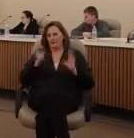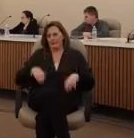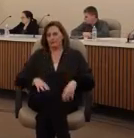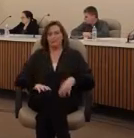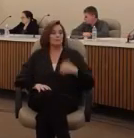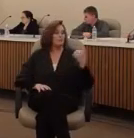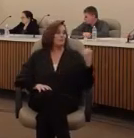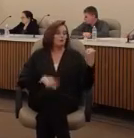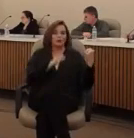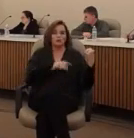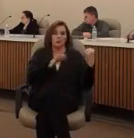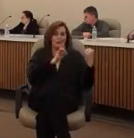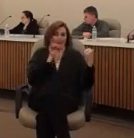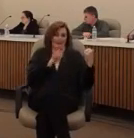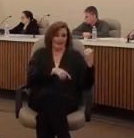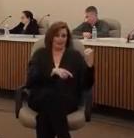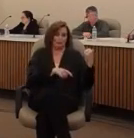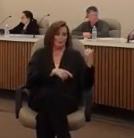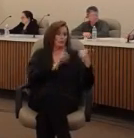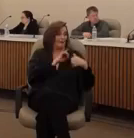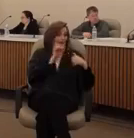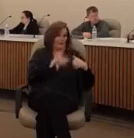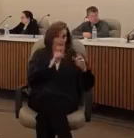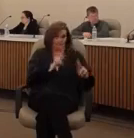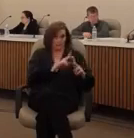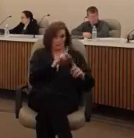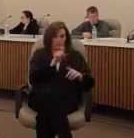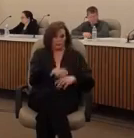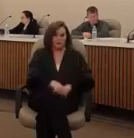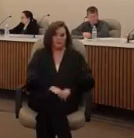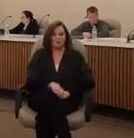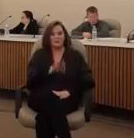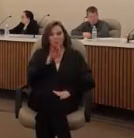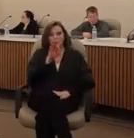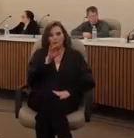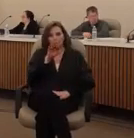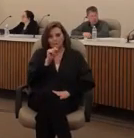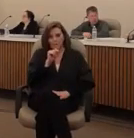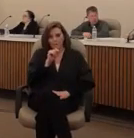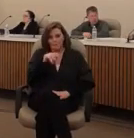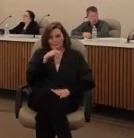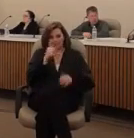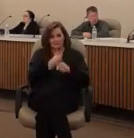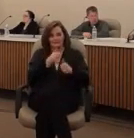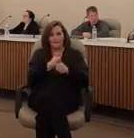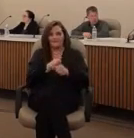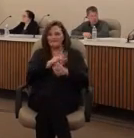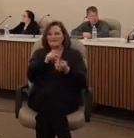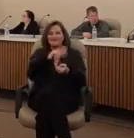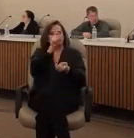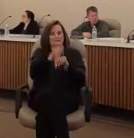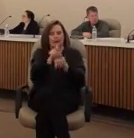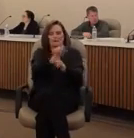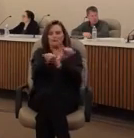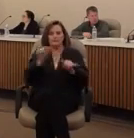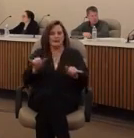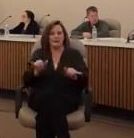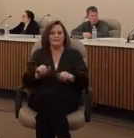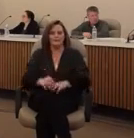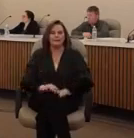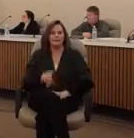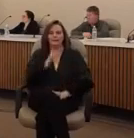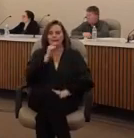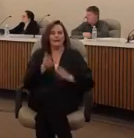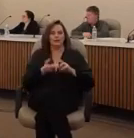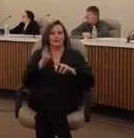So to answer that resident's question, or that person's question, the footprint's going to be exactly the same. It's not going to go back any further than what it is right Correct. now.